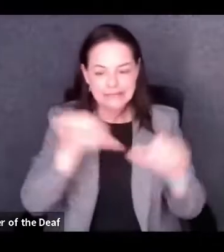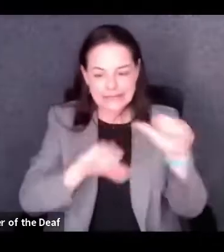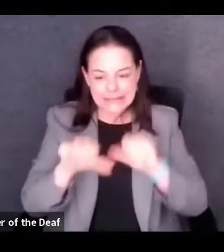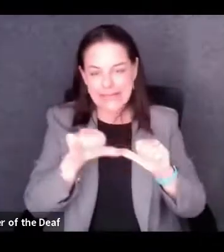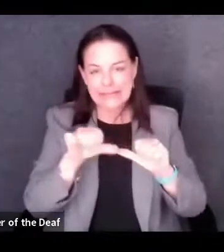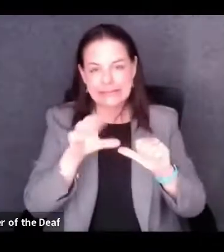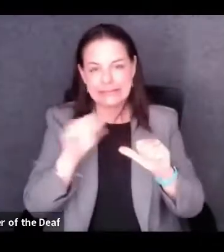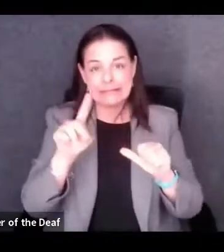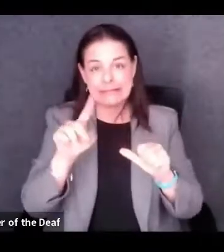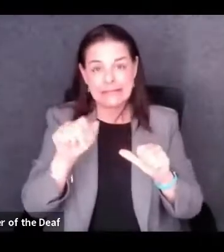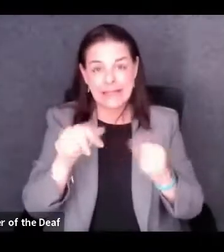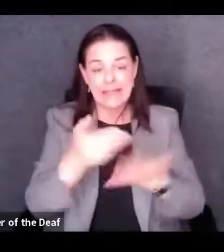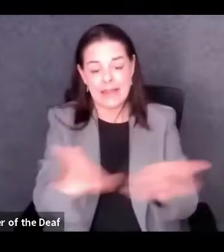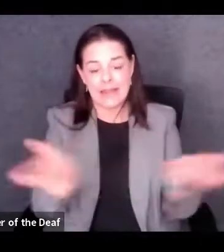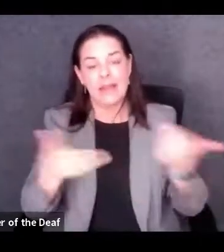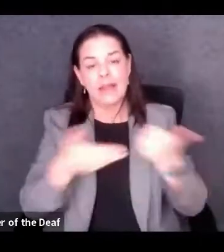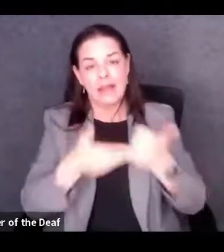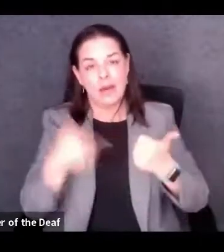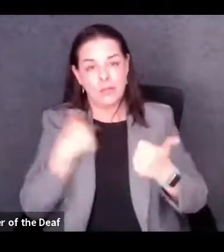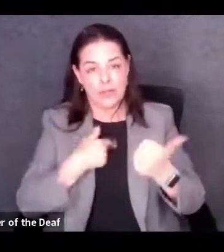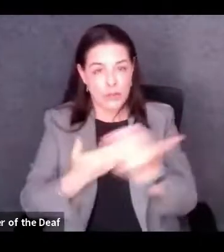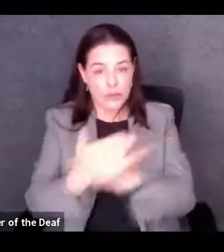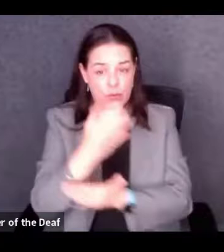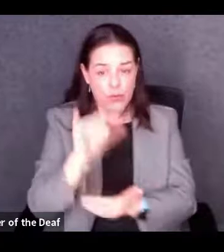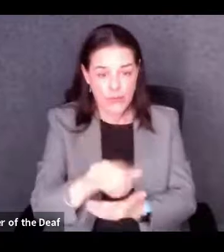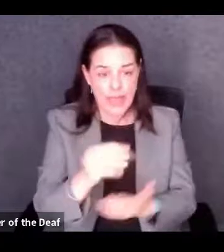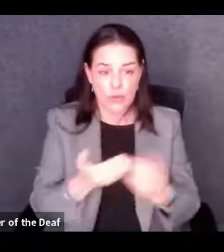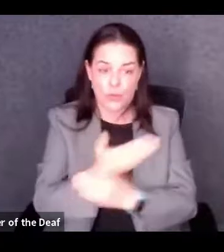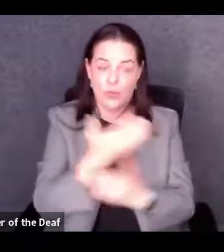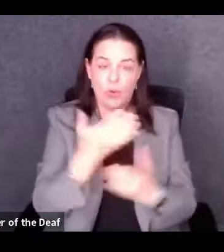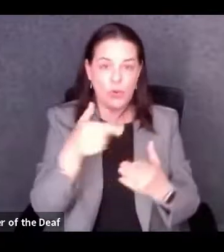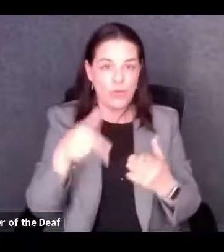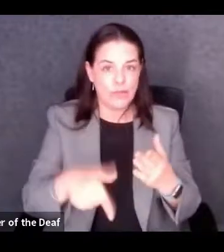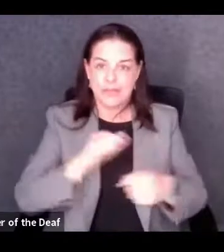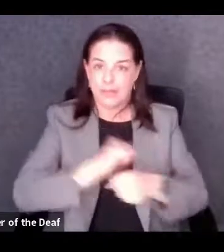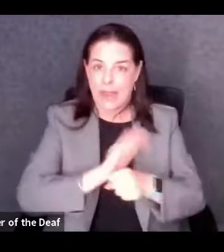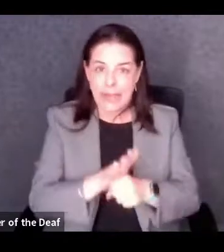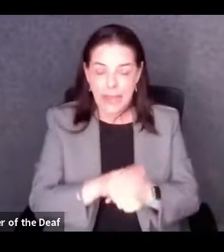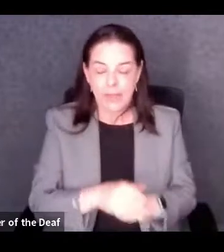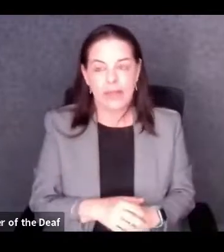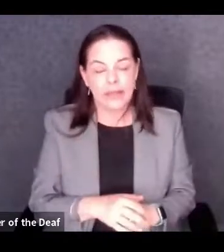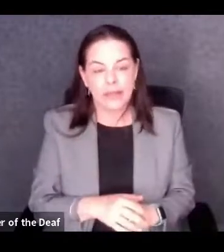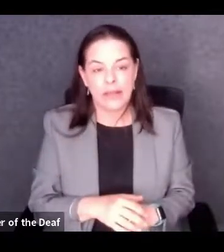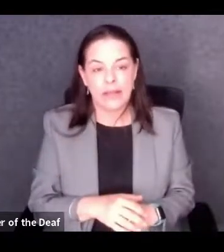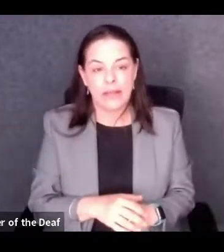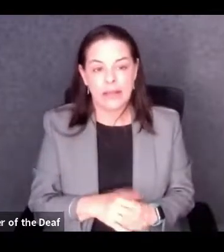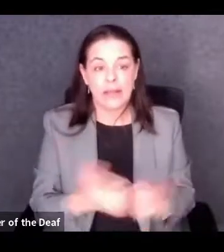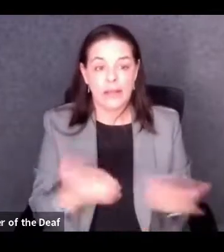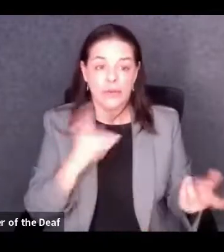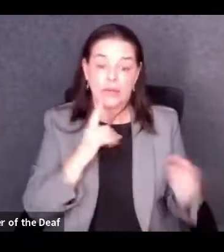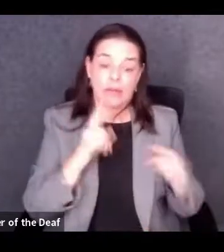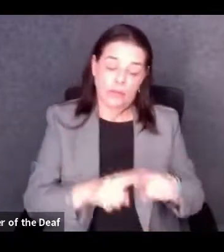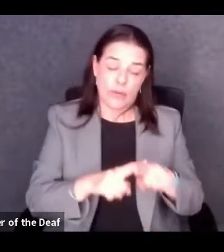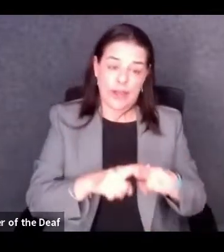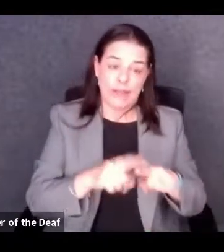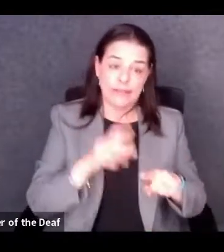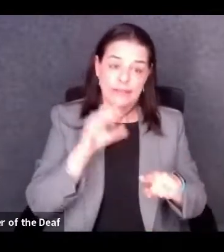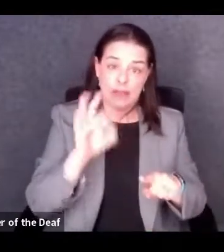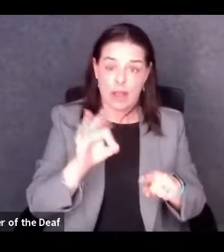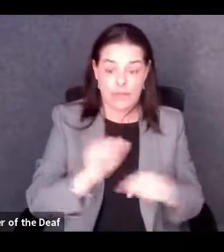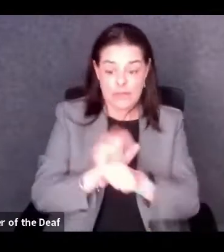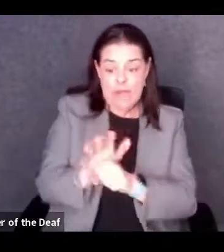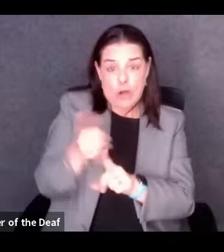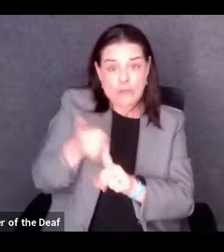there to help us get through that and get through this pandemic. There's relying on the actions of the virus